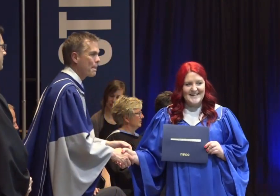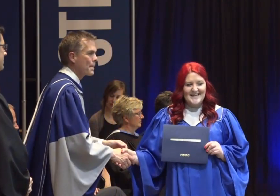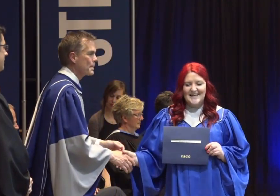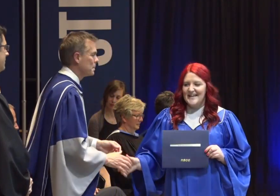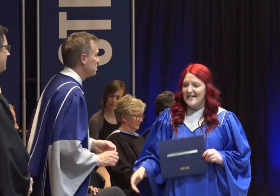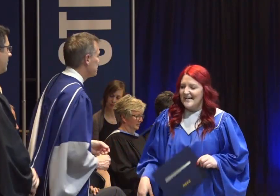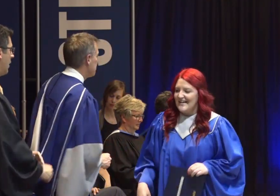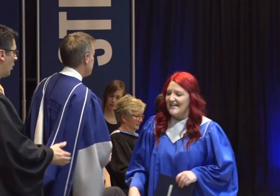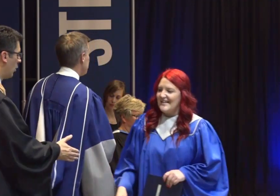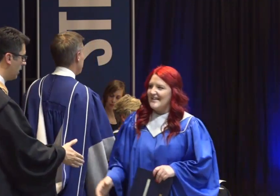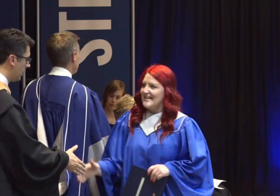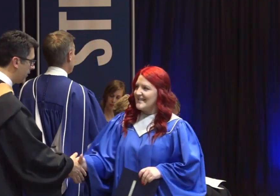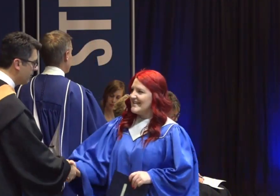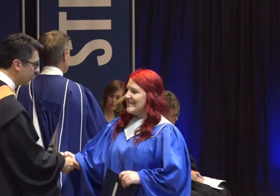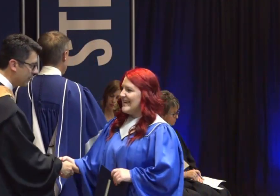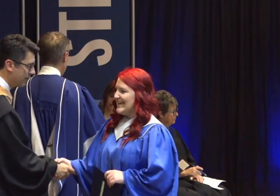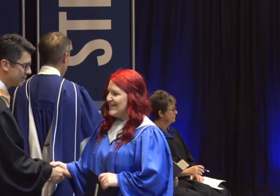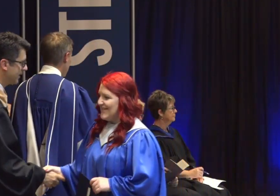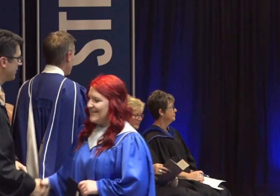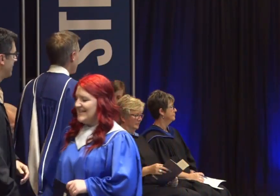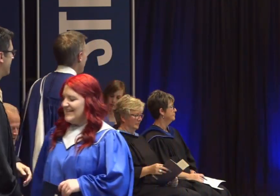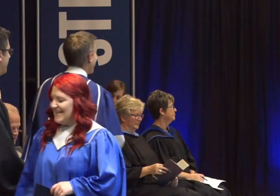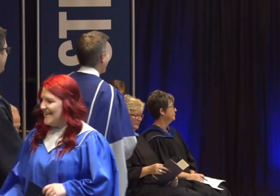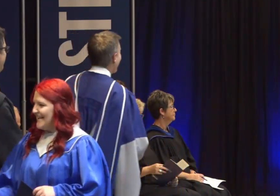Nathan McMaster.